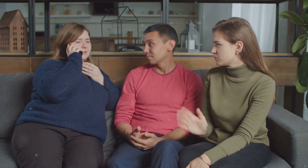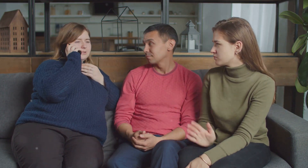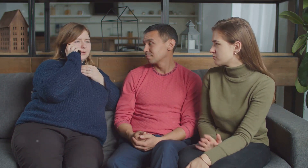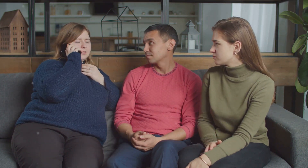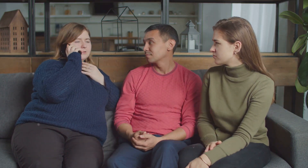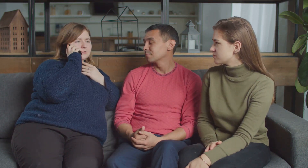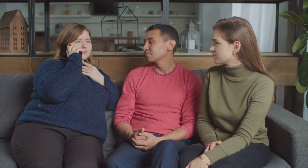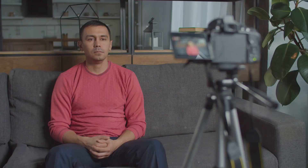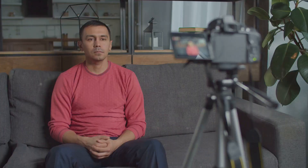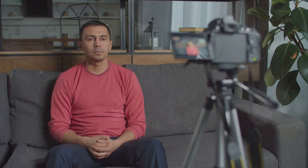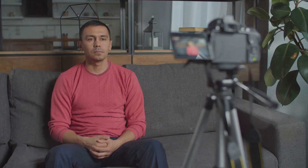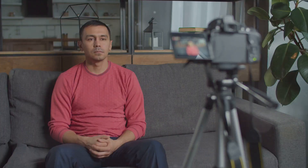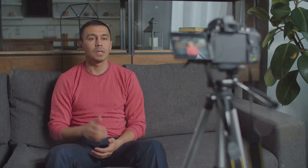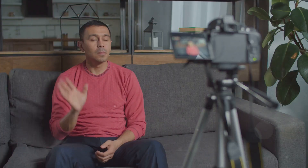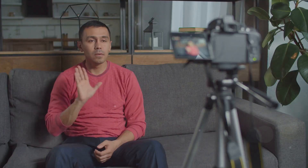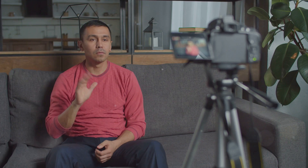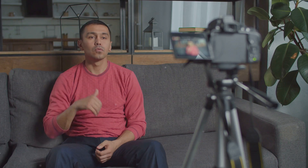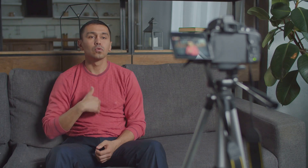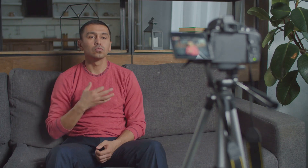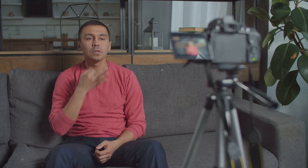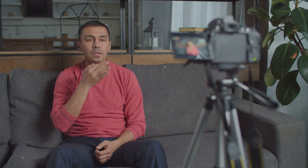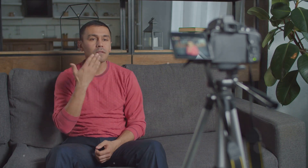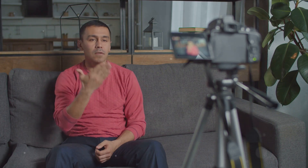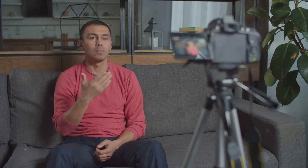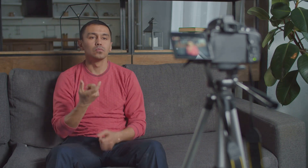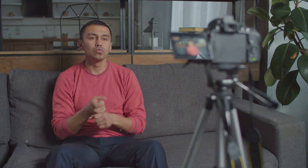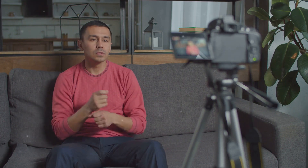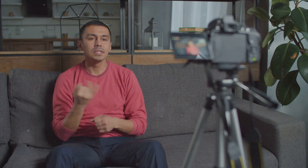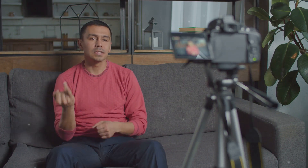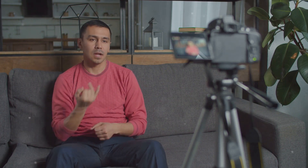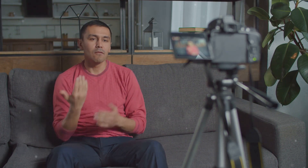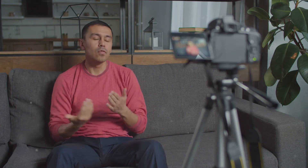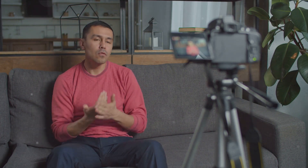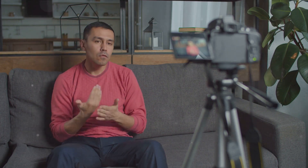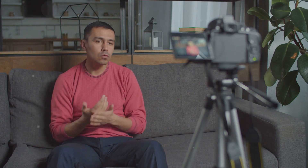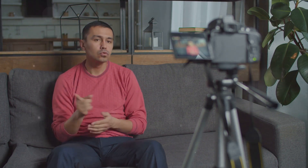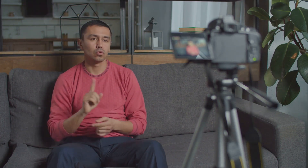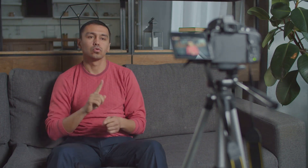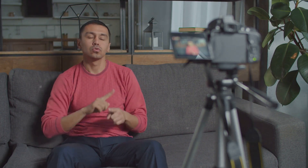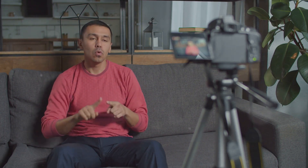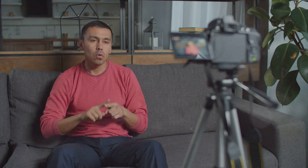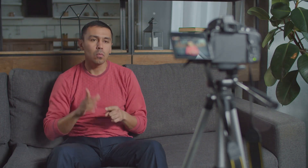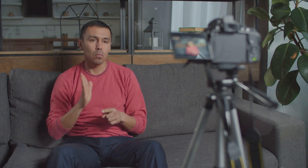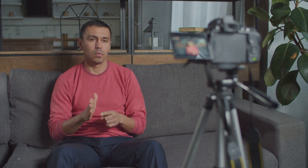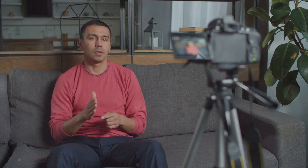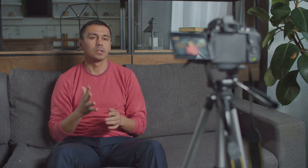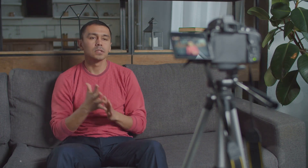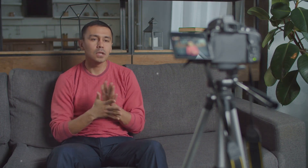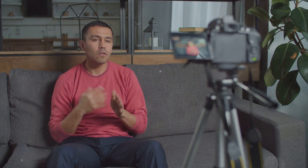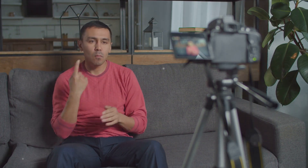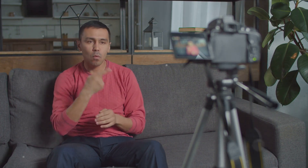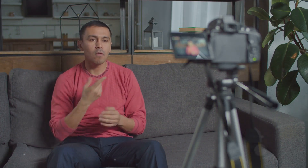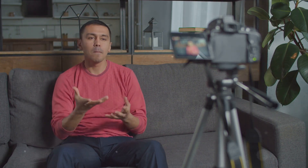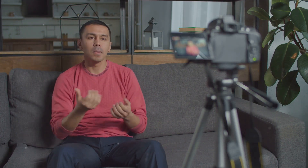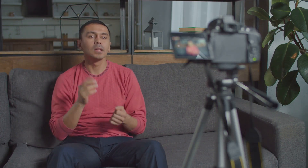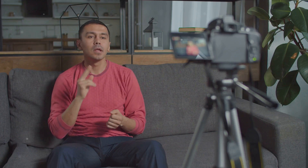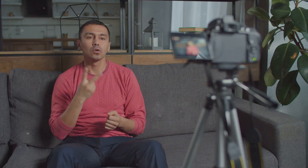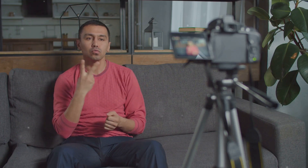central to the deaf community that it has even shaped the way deaf people interact online. Enter the world of vlogs or video